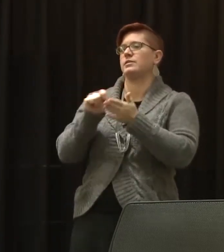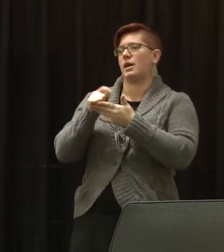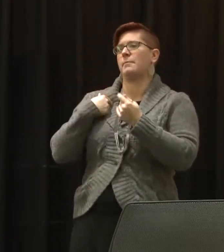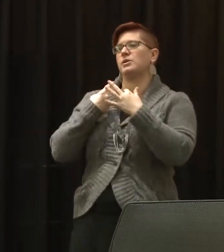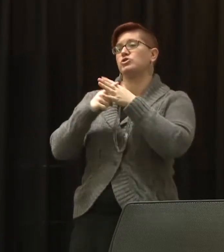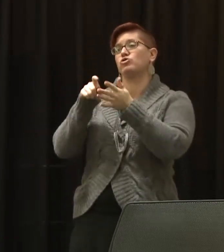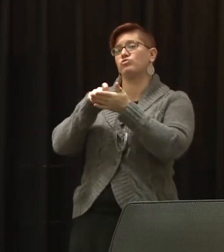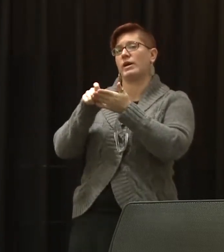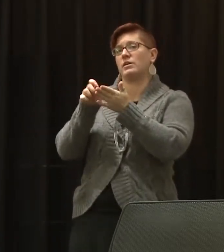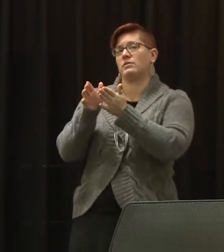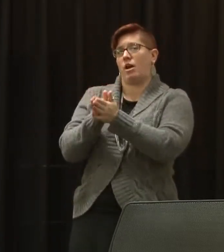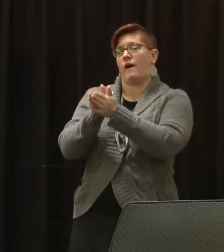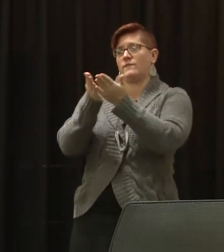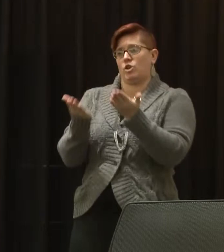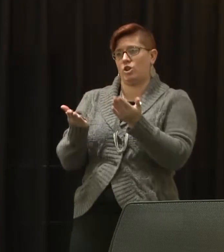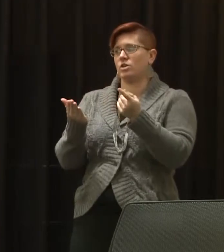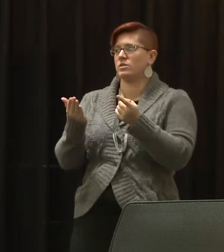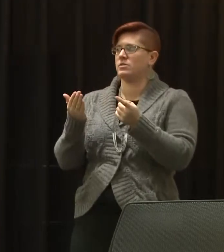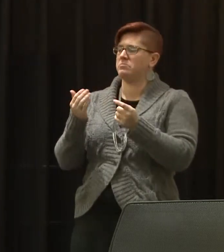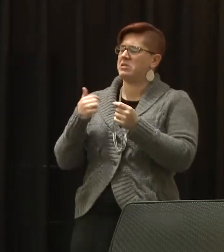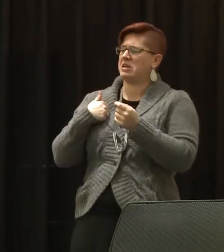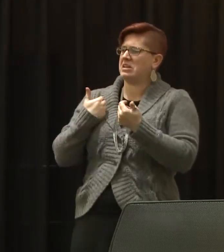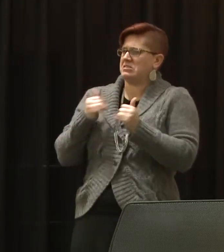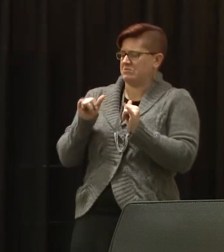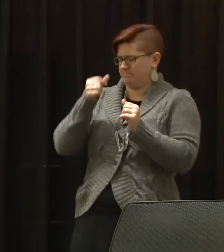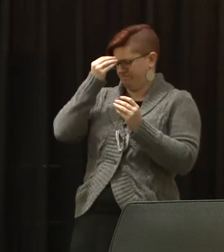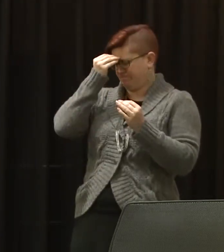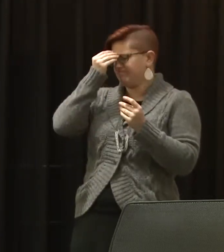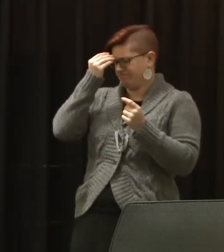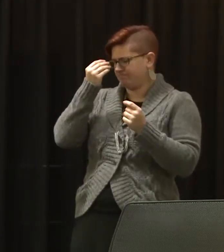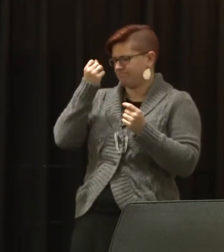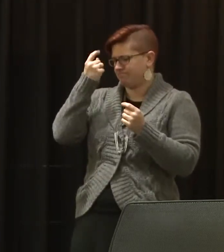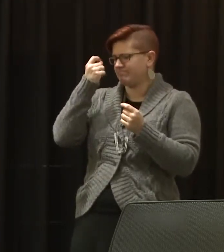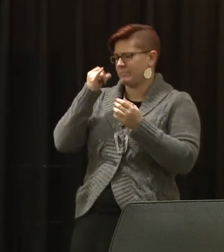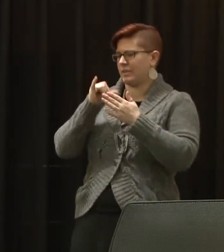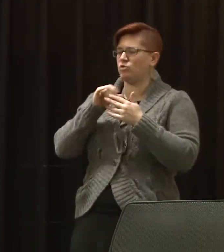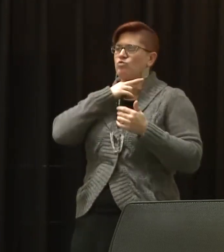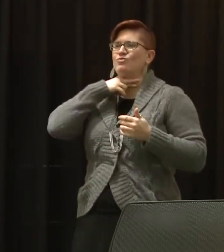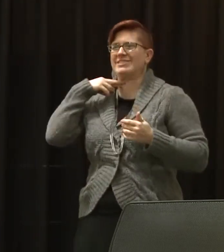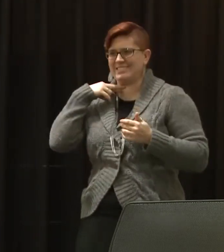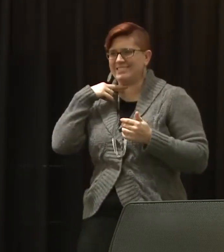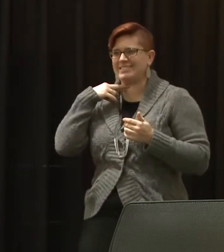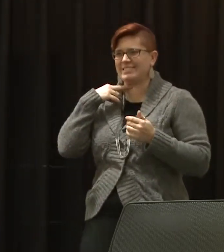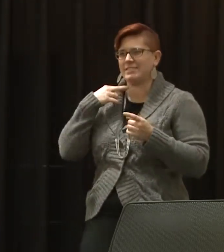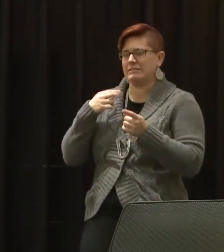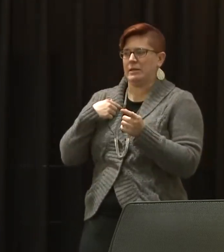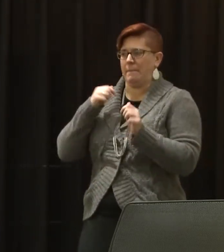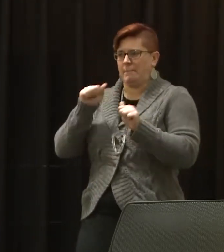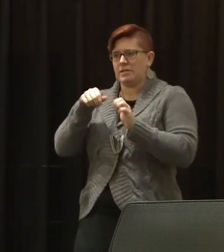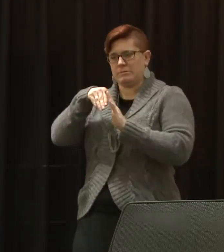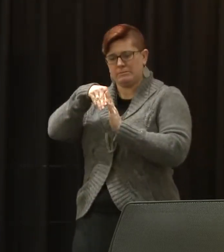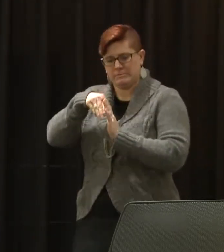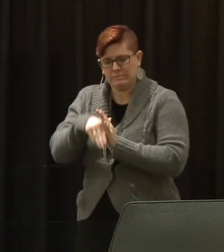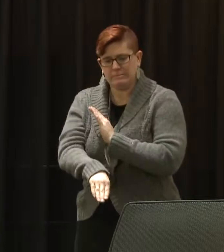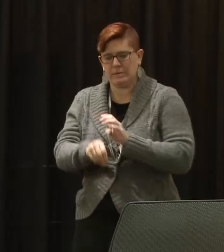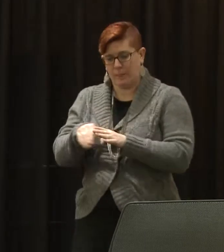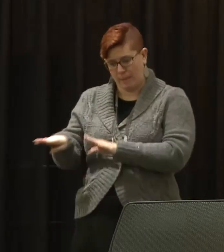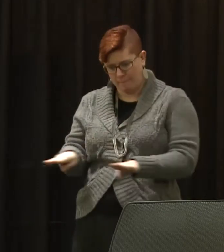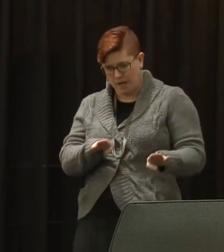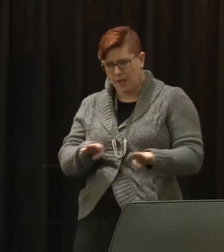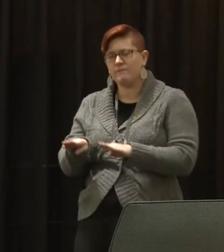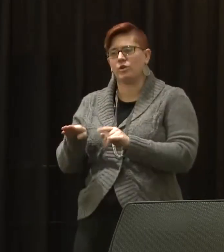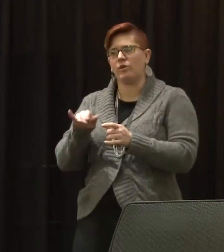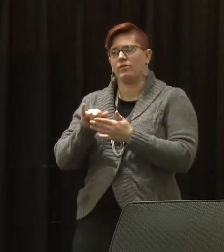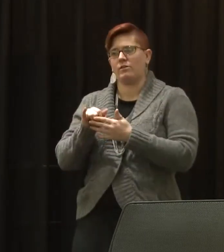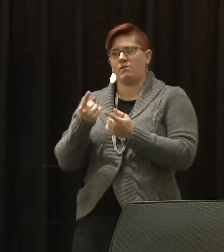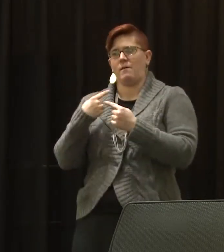a novel, yet I remained cognizant of the risk of creative pursuit, of a possible descent into behavior oscillating from